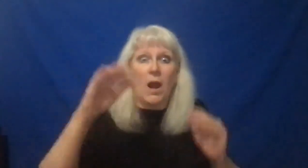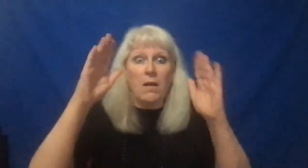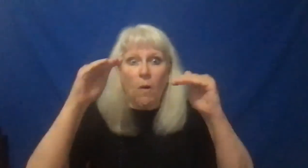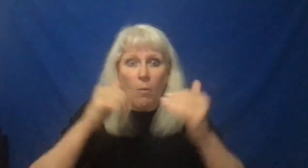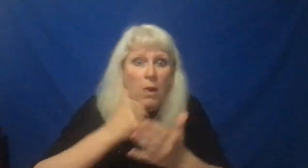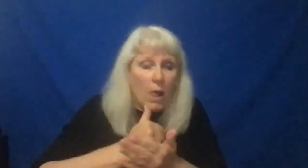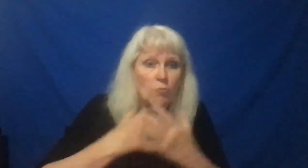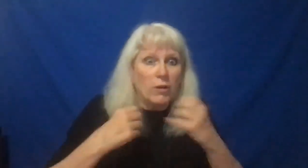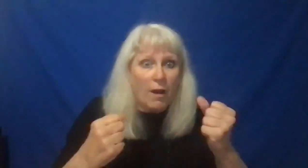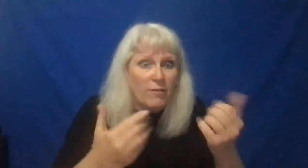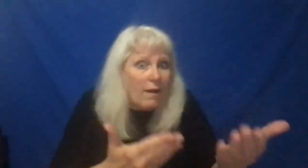So